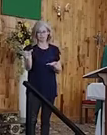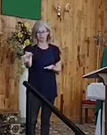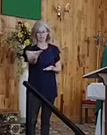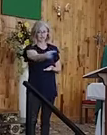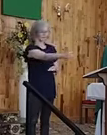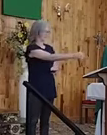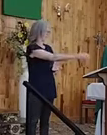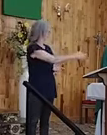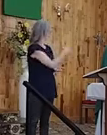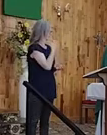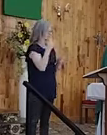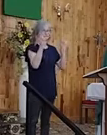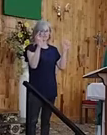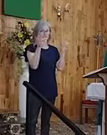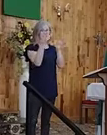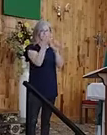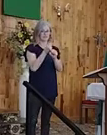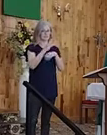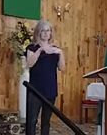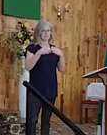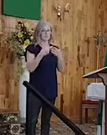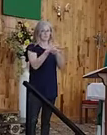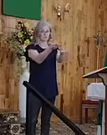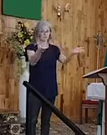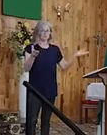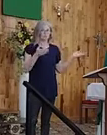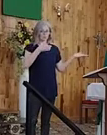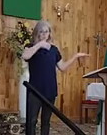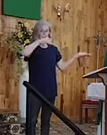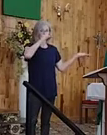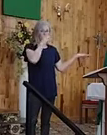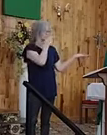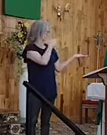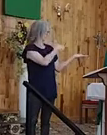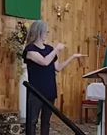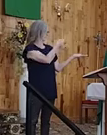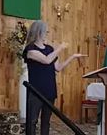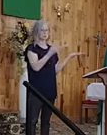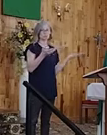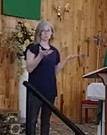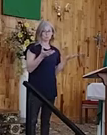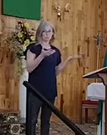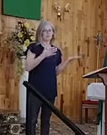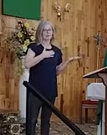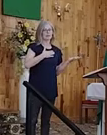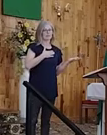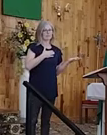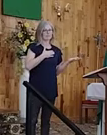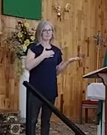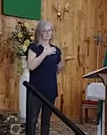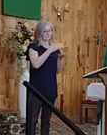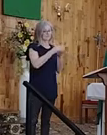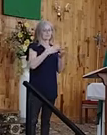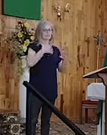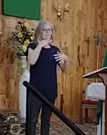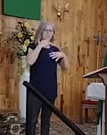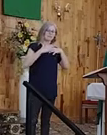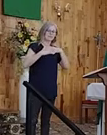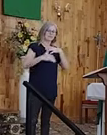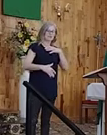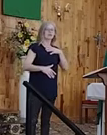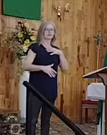his disciples, saying, "Take this, all of you, and drink from it. For this is the chalice of my